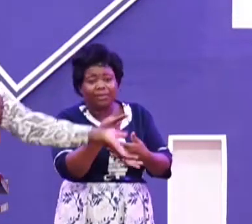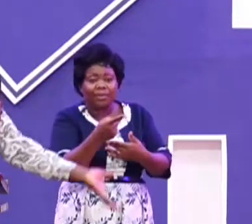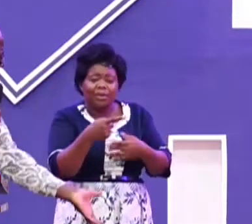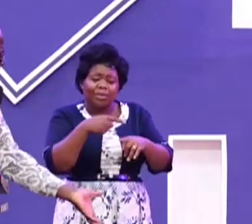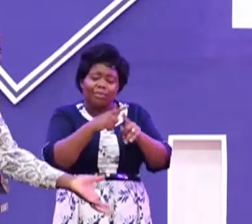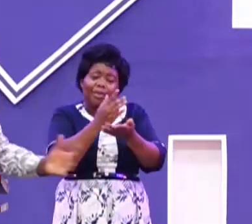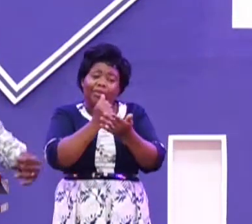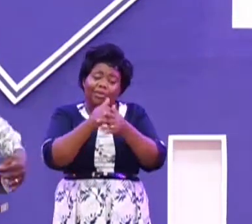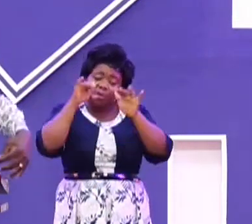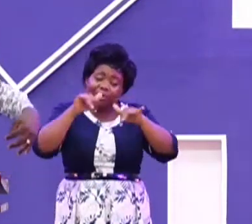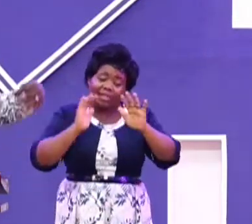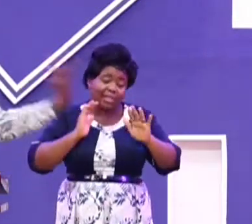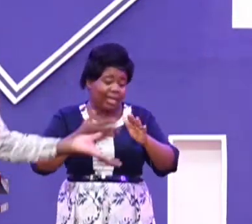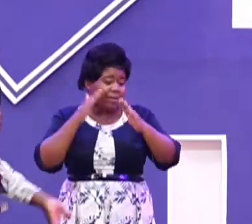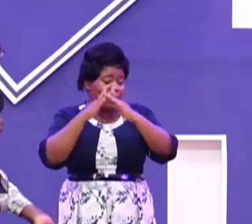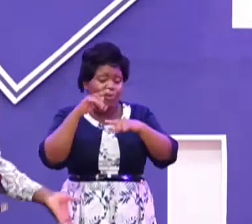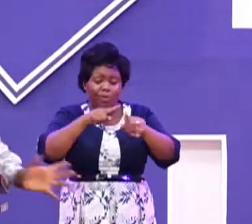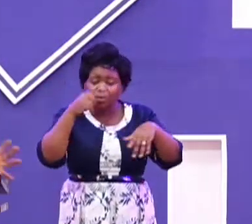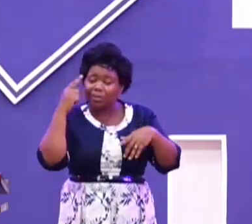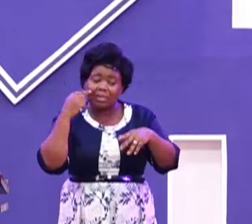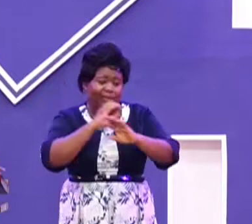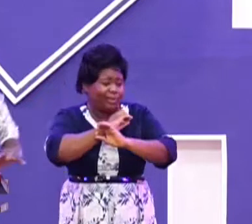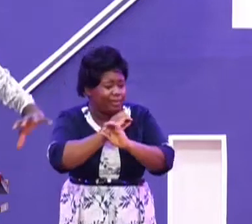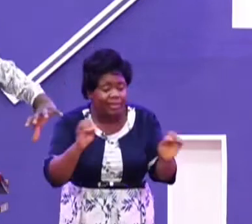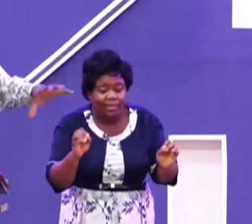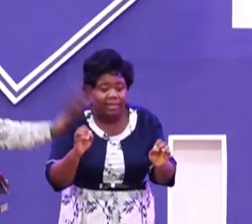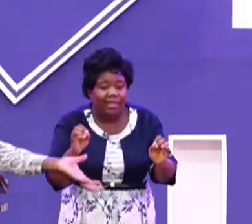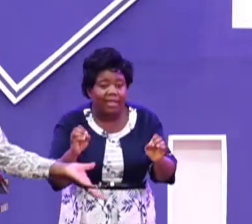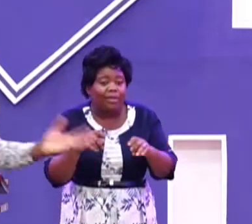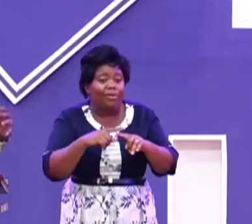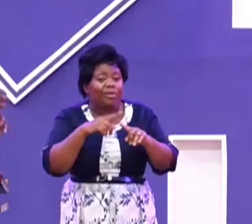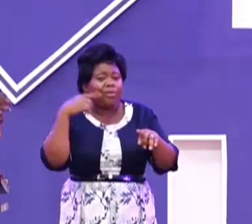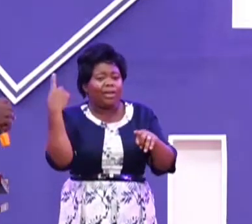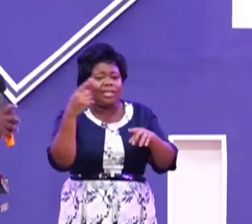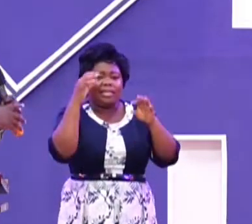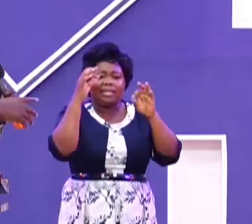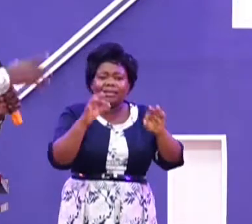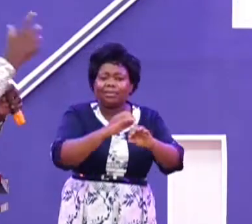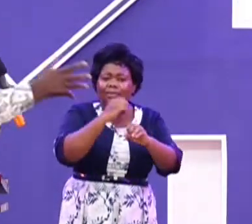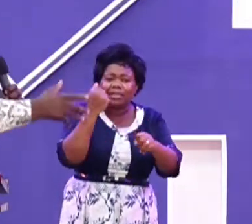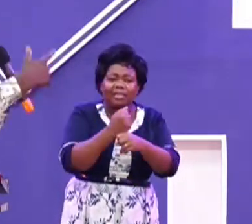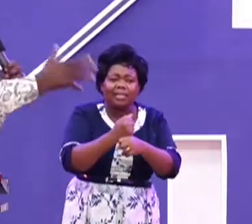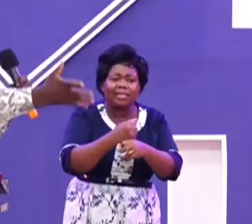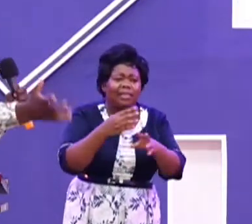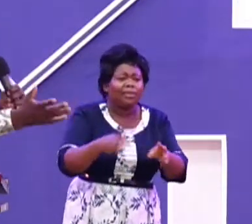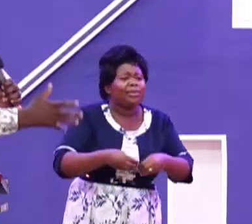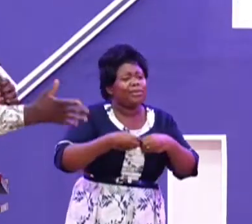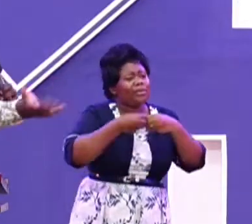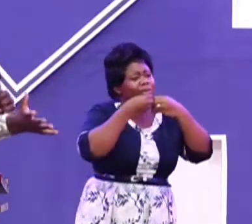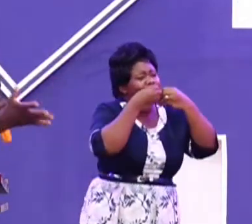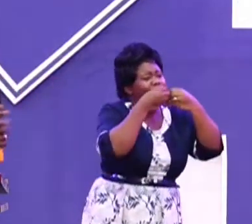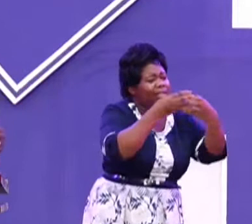our houses. We've never seen it. The only thing we did was to give bright